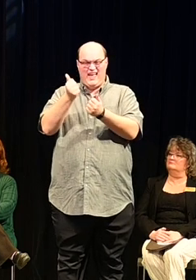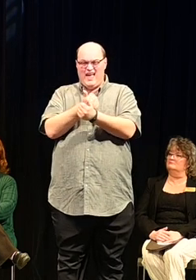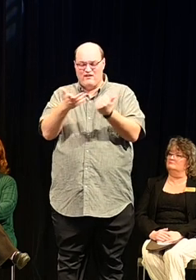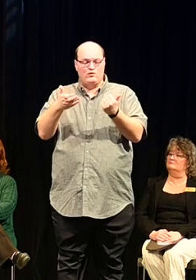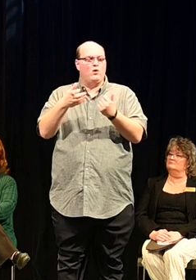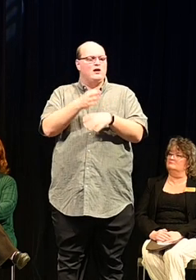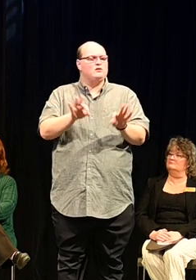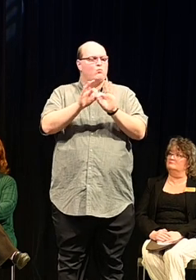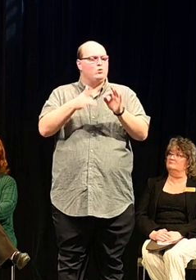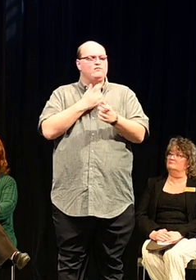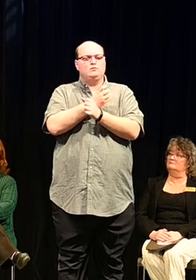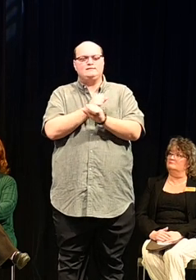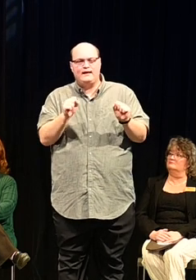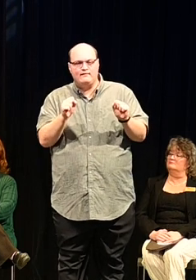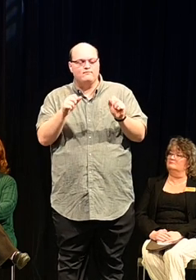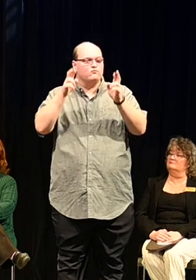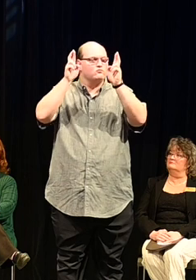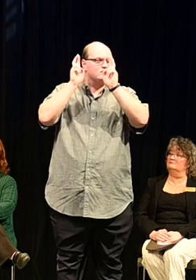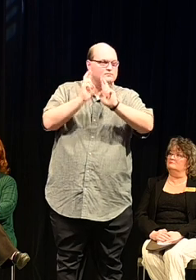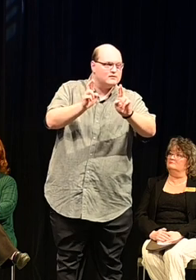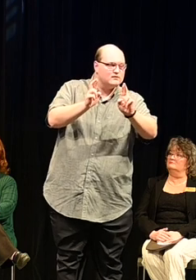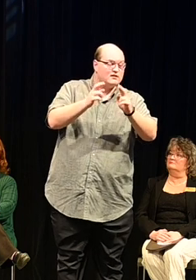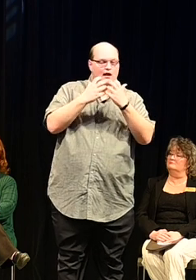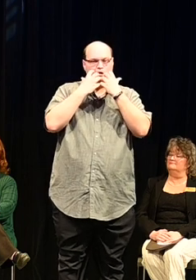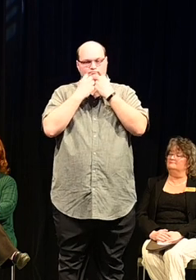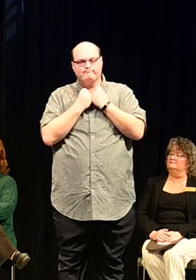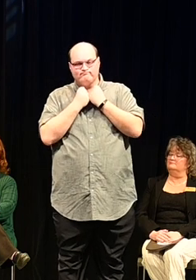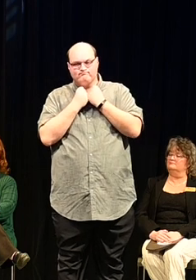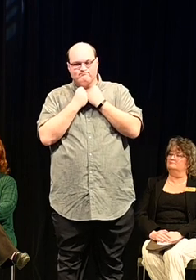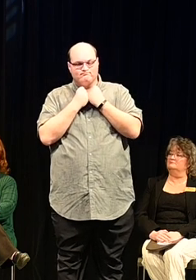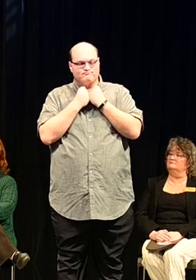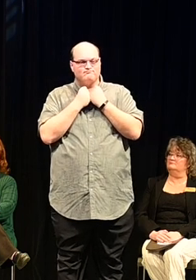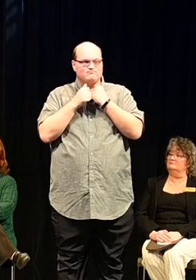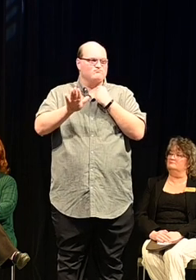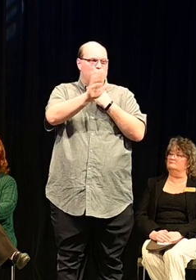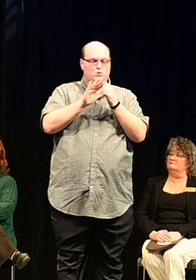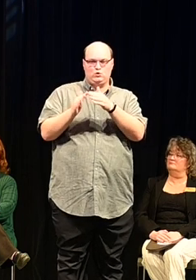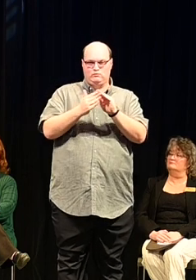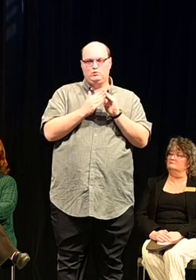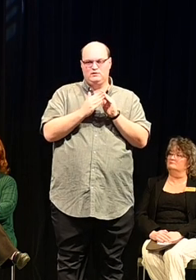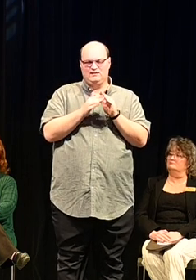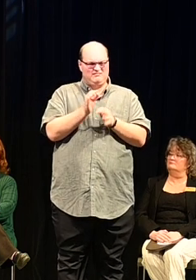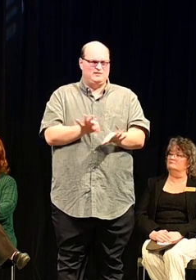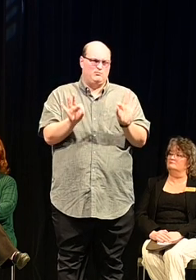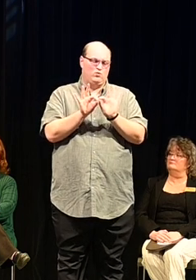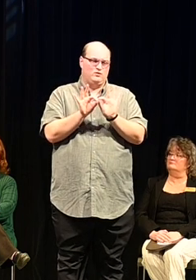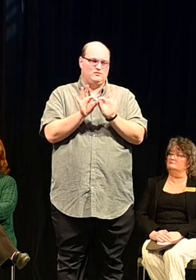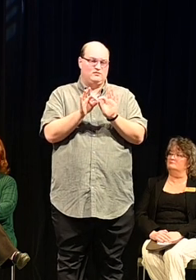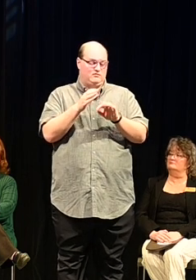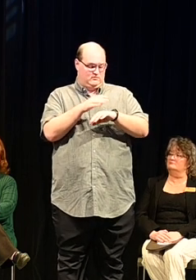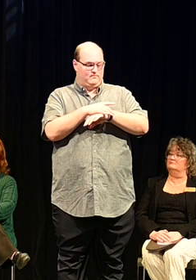feel safe, respected, and valued in their community. Our mission